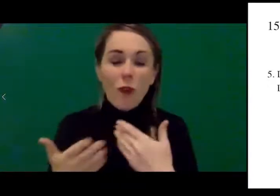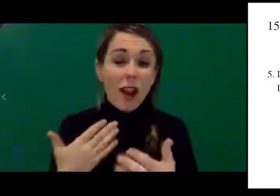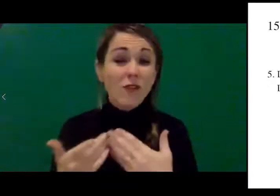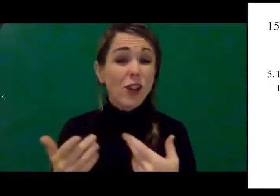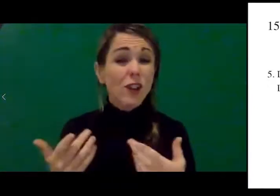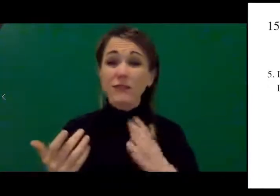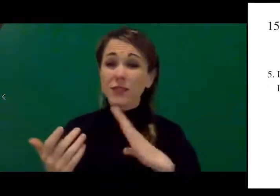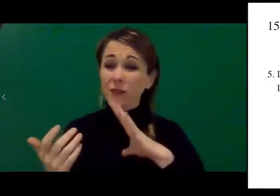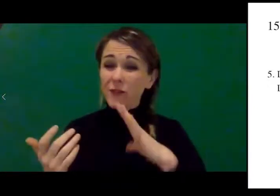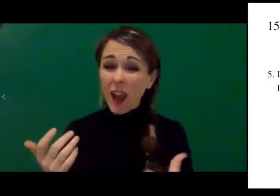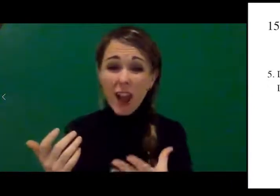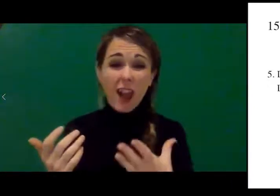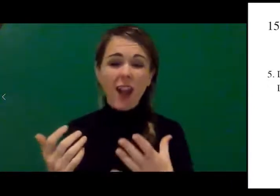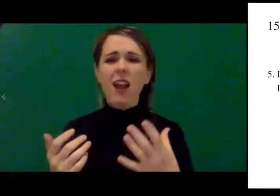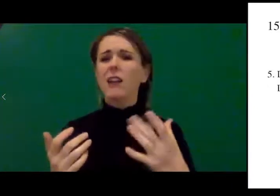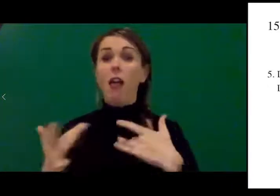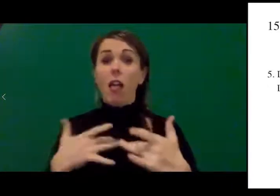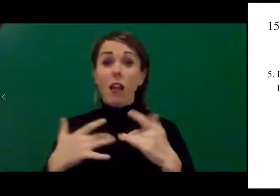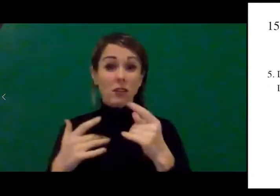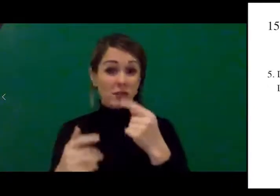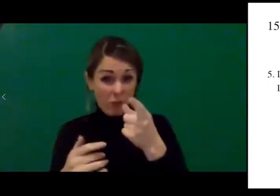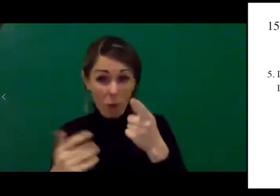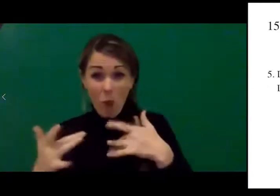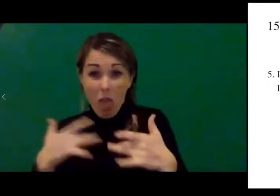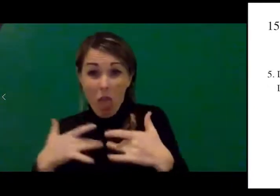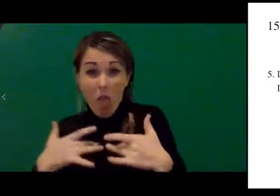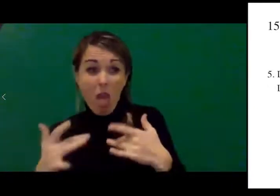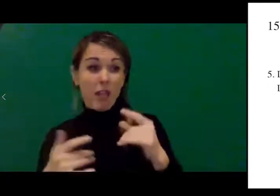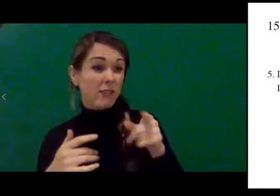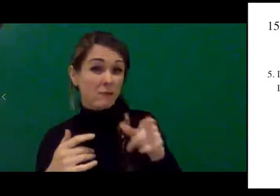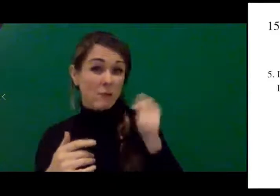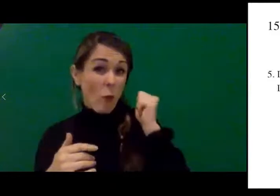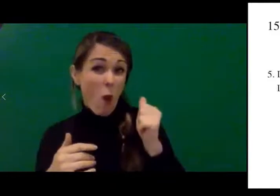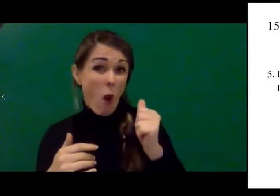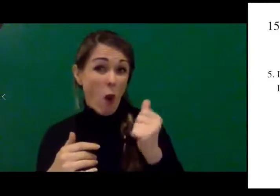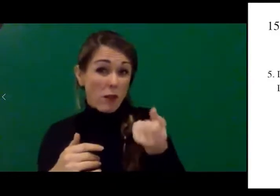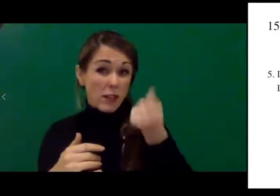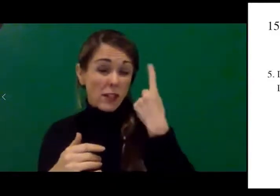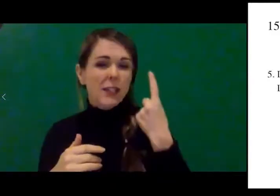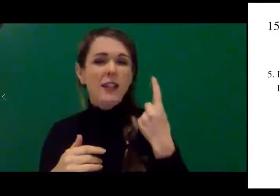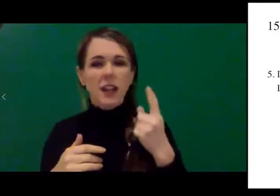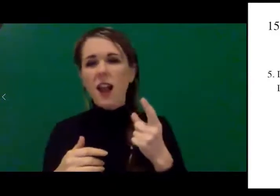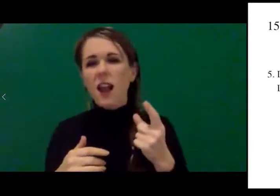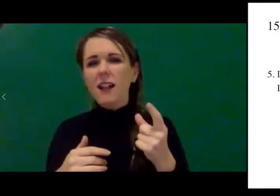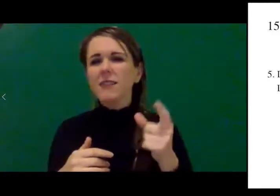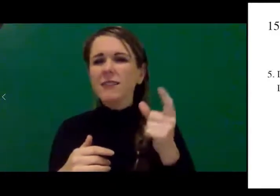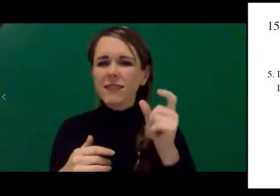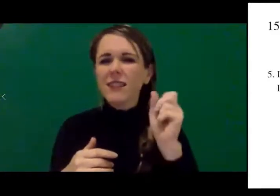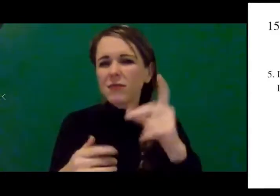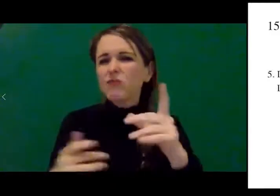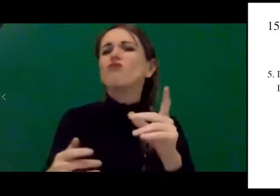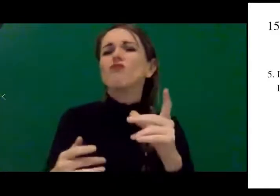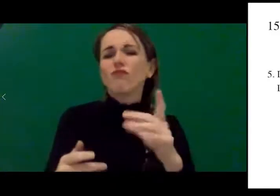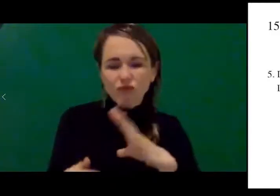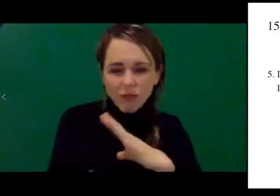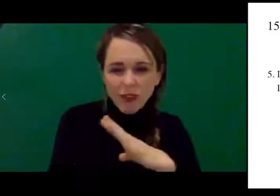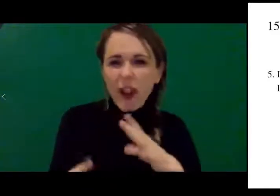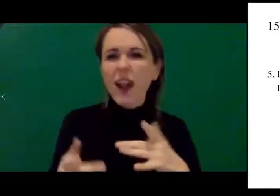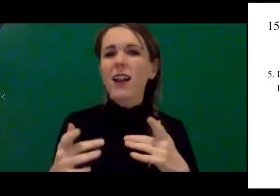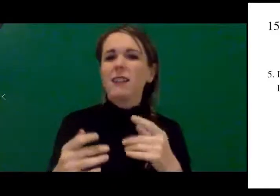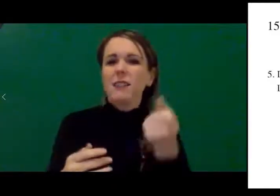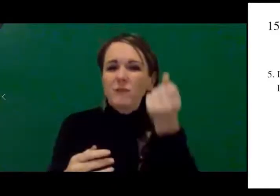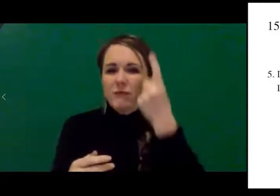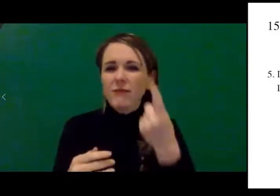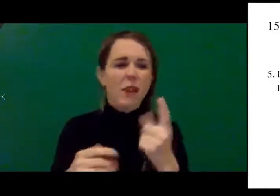fine. So if you as your parent are concerned that they might not understand the concepts of the book if we don't read from the beginning until the end,